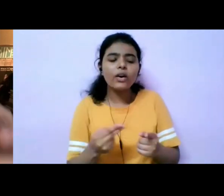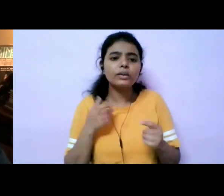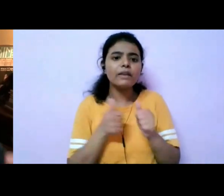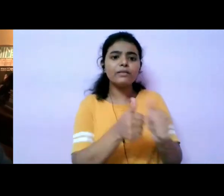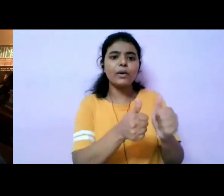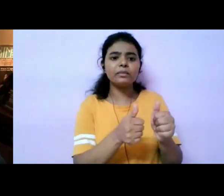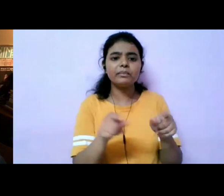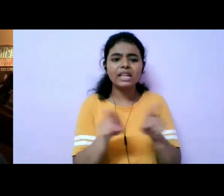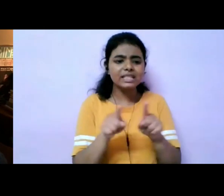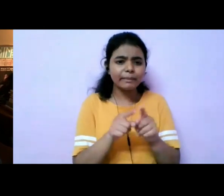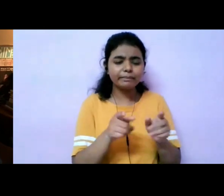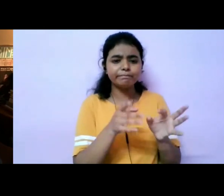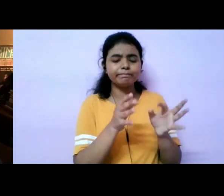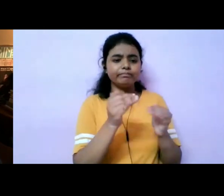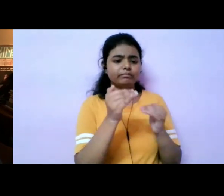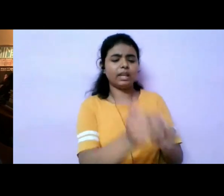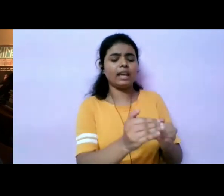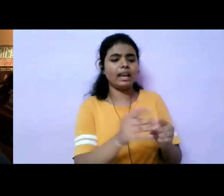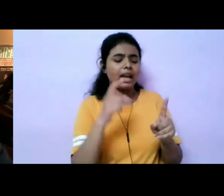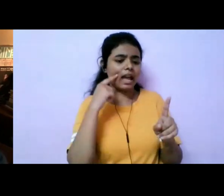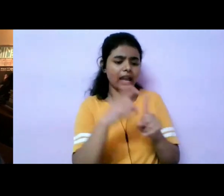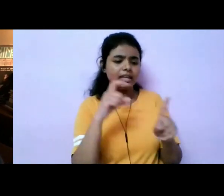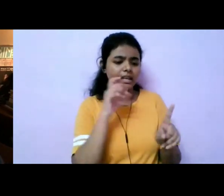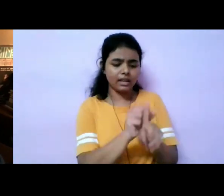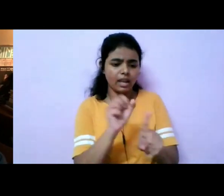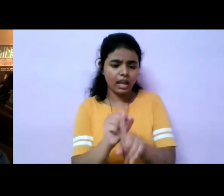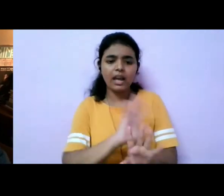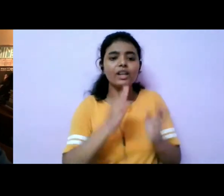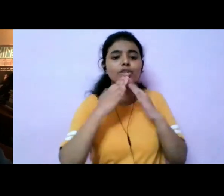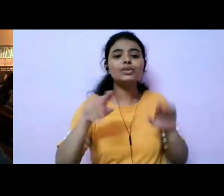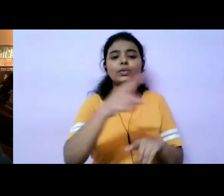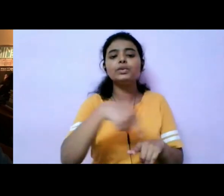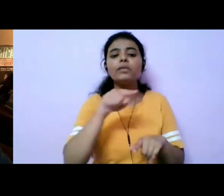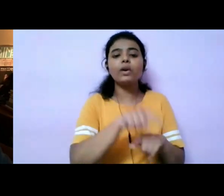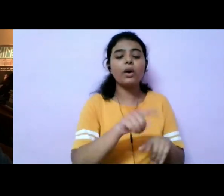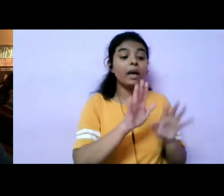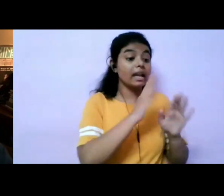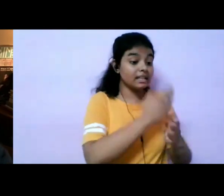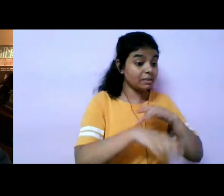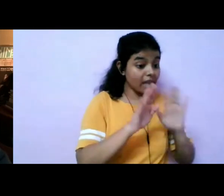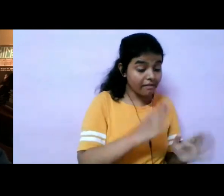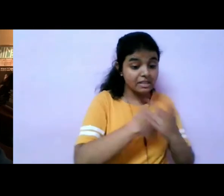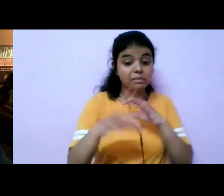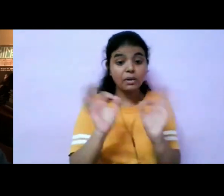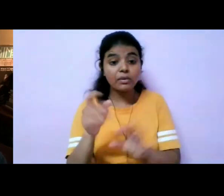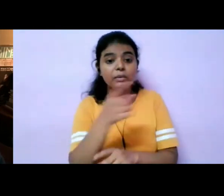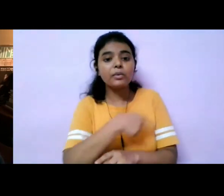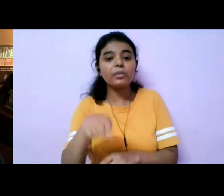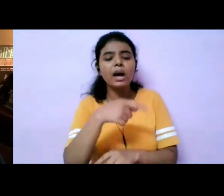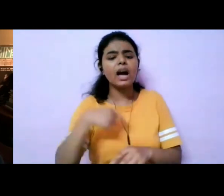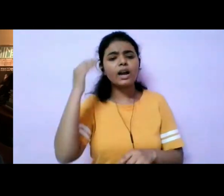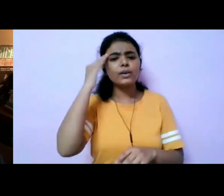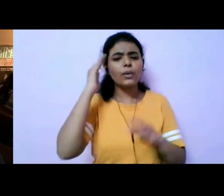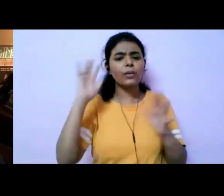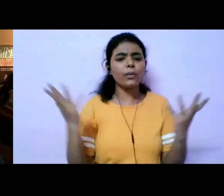the reductiveness of identity. Our students both have and do not have disabilities, and to the best of my knowledge,